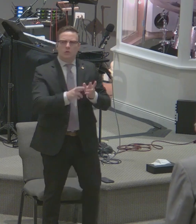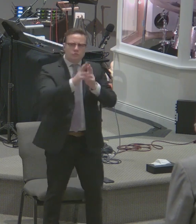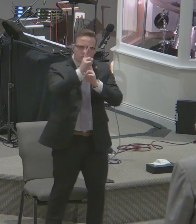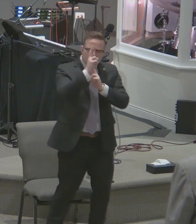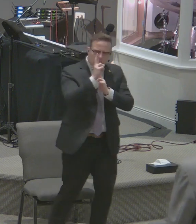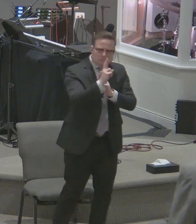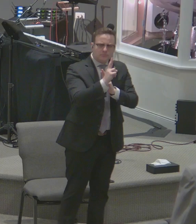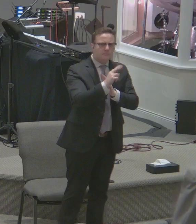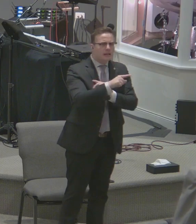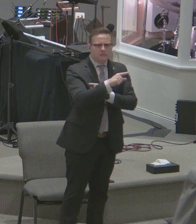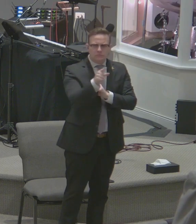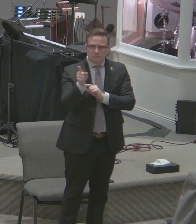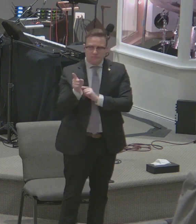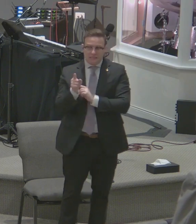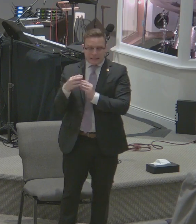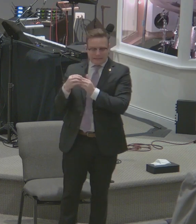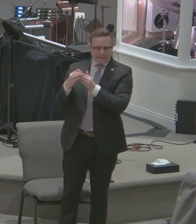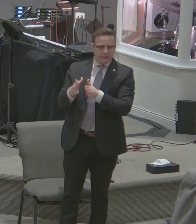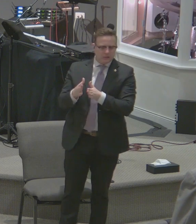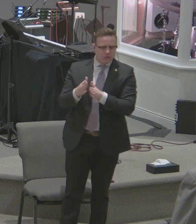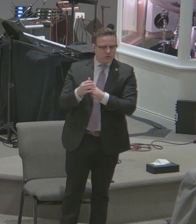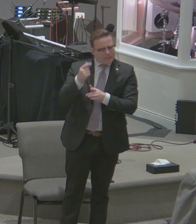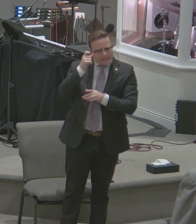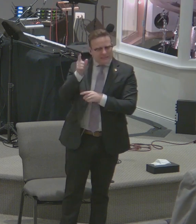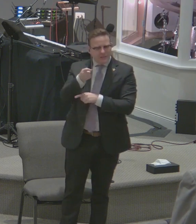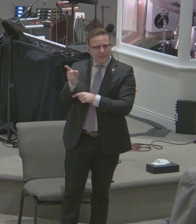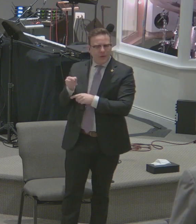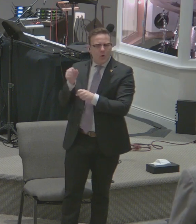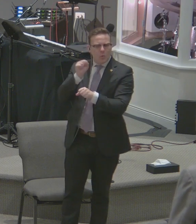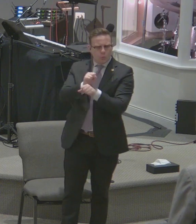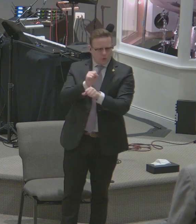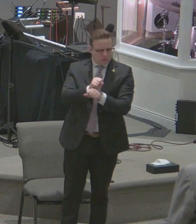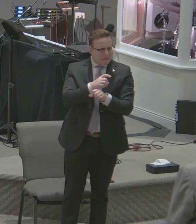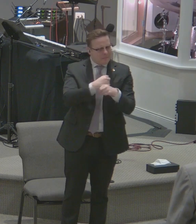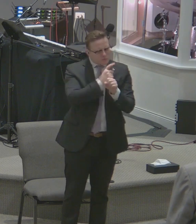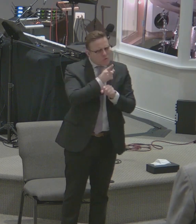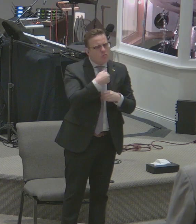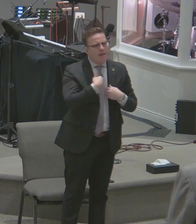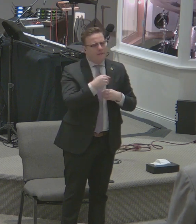of their work. Be at peace among yourselves.